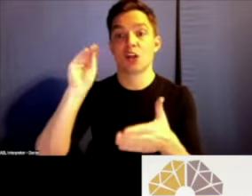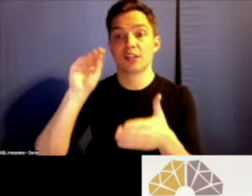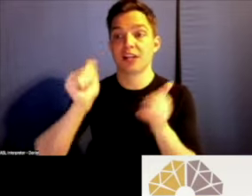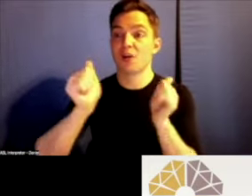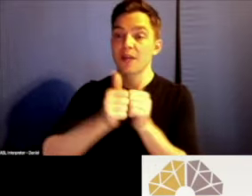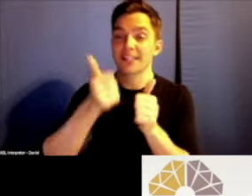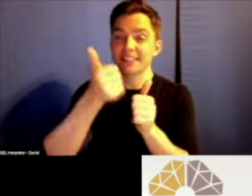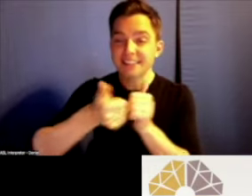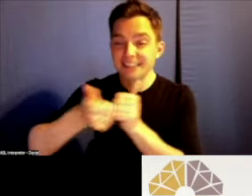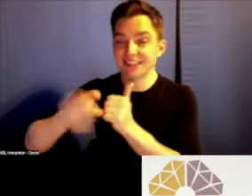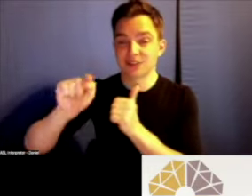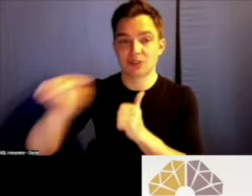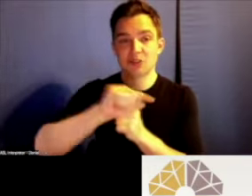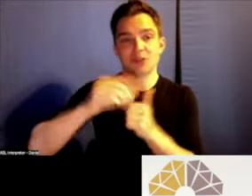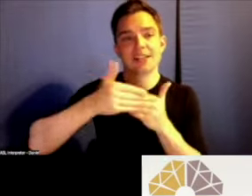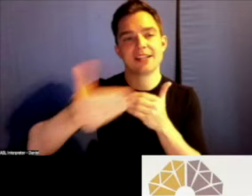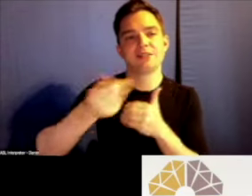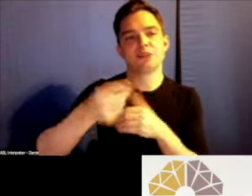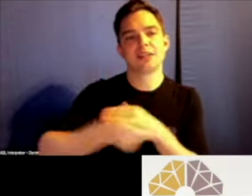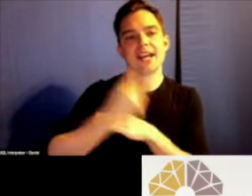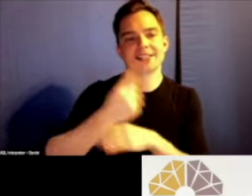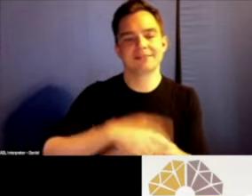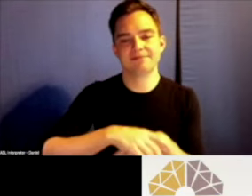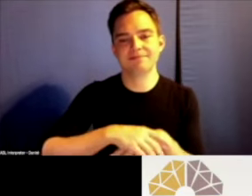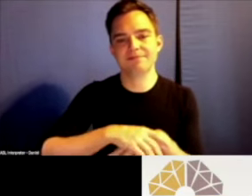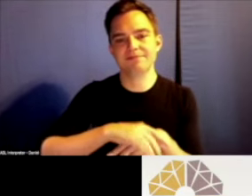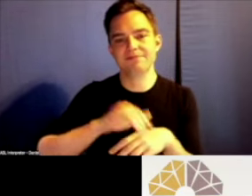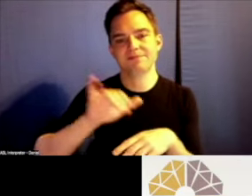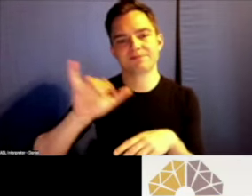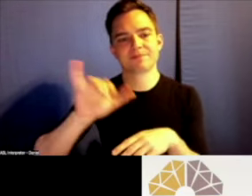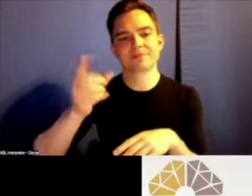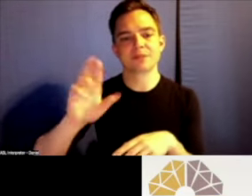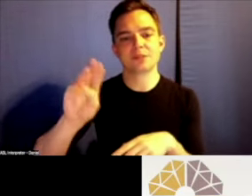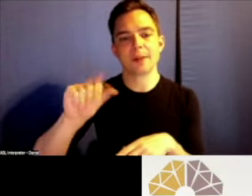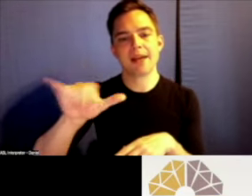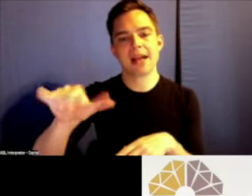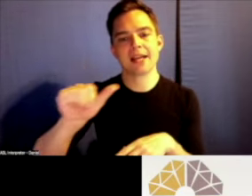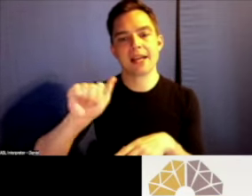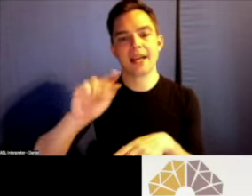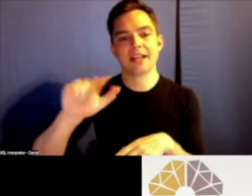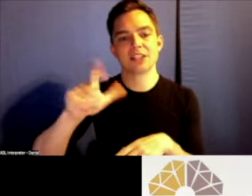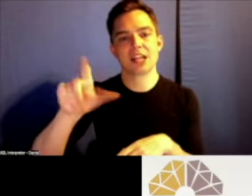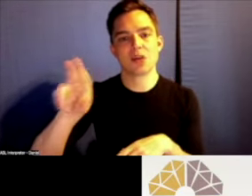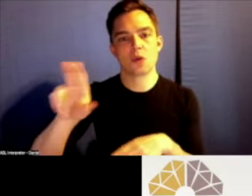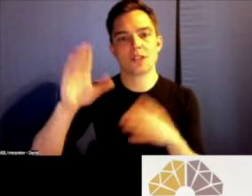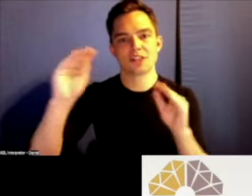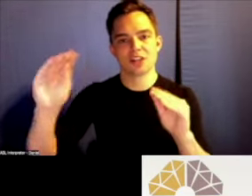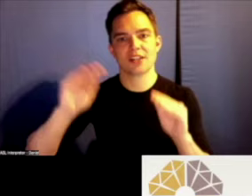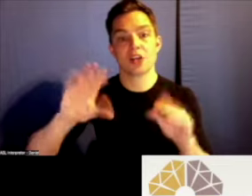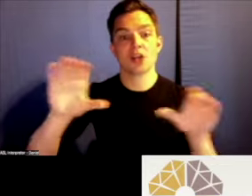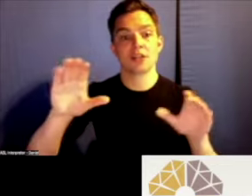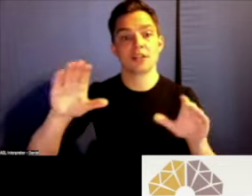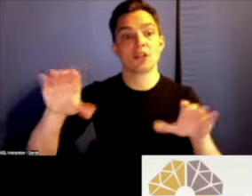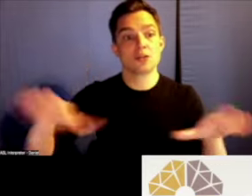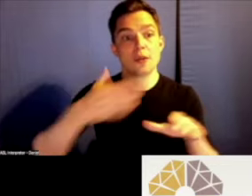each of you over the next 2 days. Like Dr. Maya Angelou taught us, do the best you can until